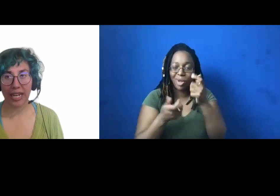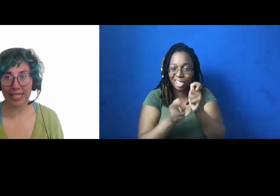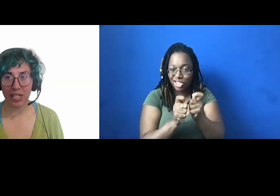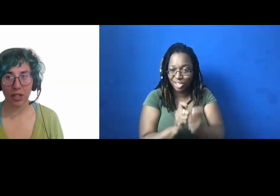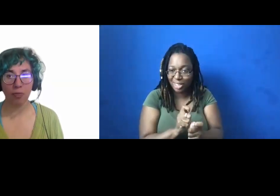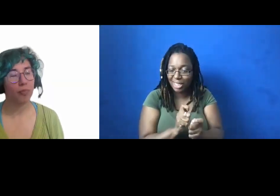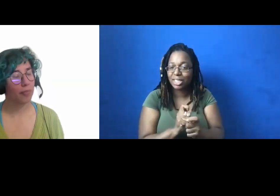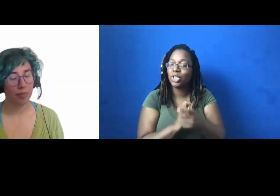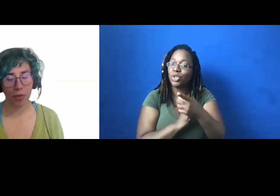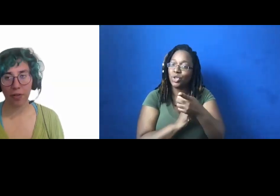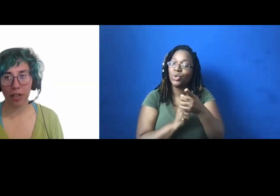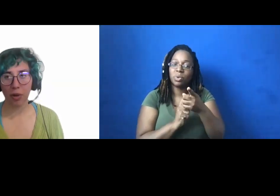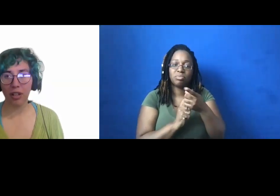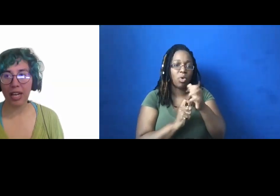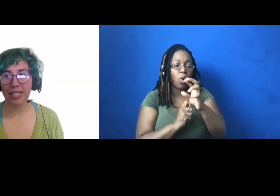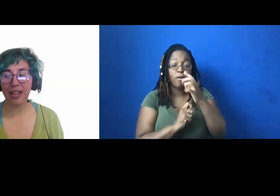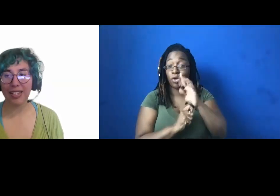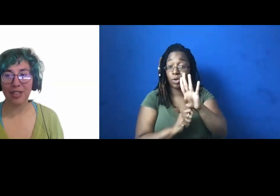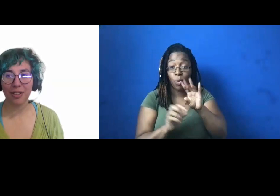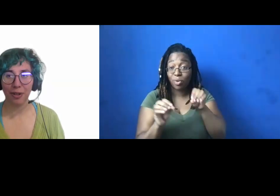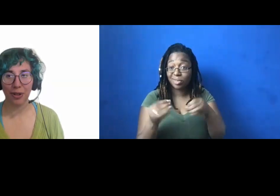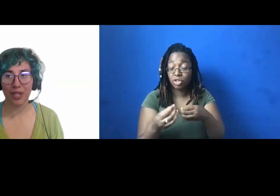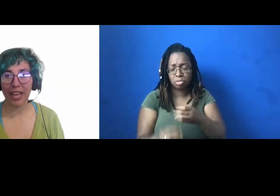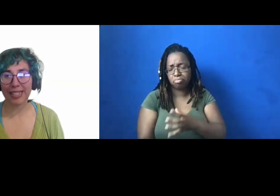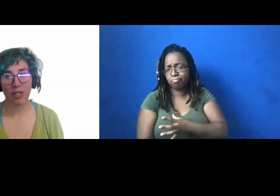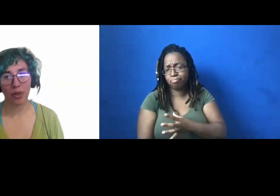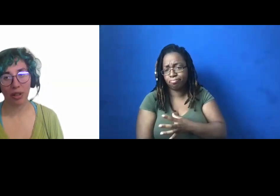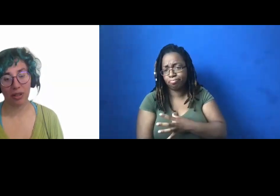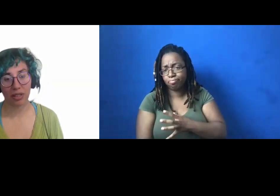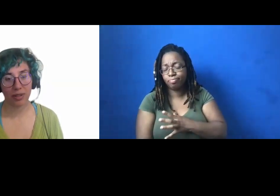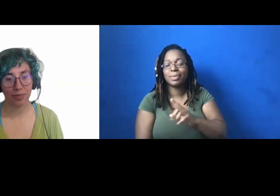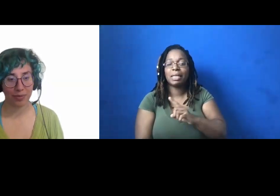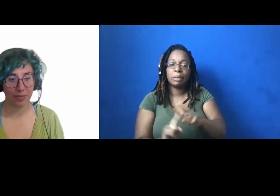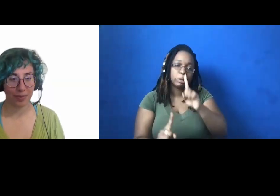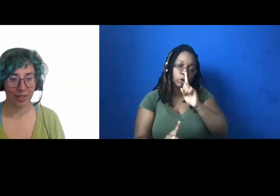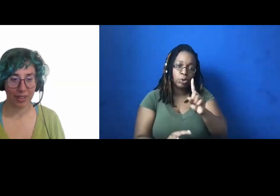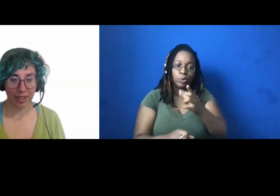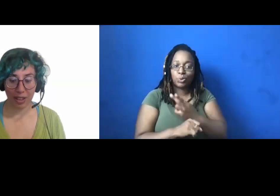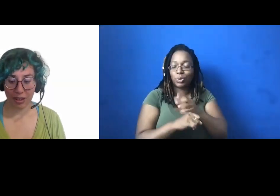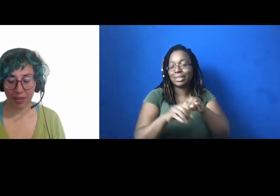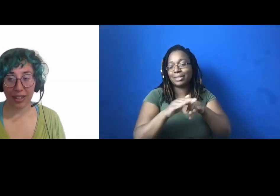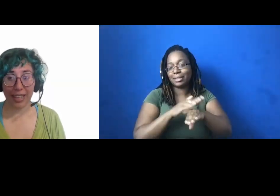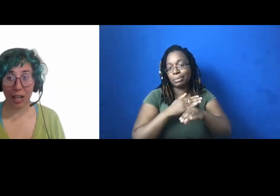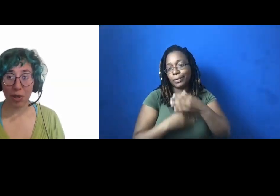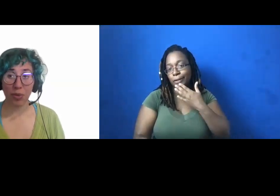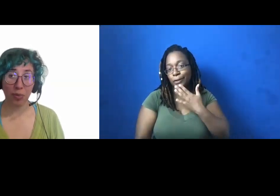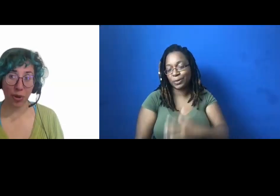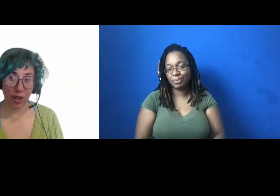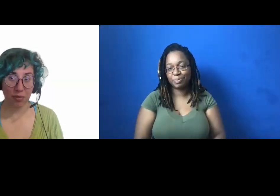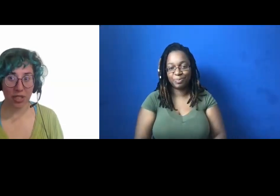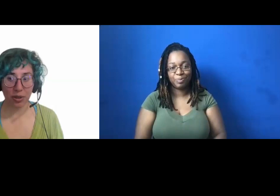own organization, perfectly well, as long as you're using accessible colors. It can